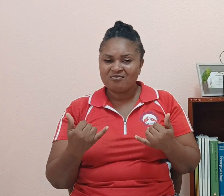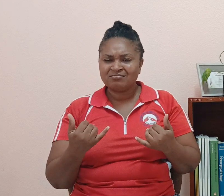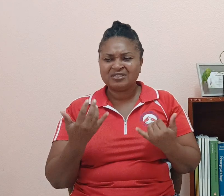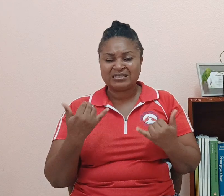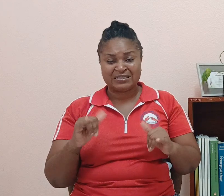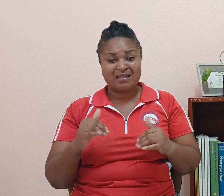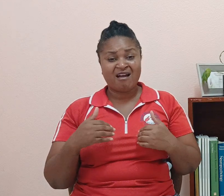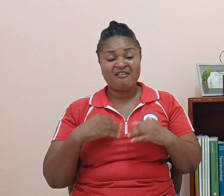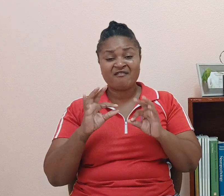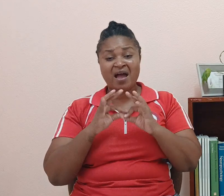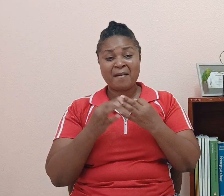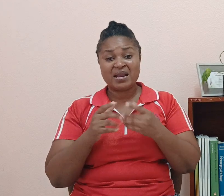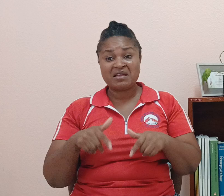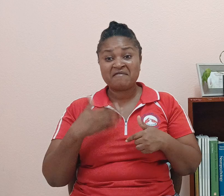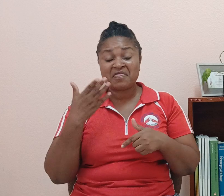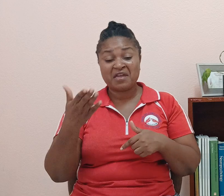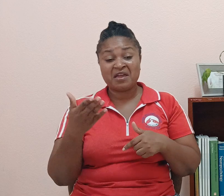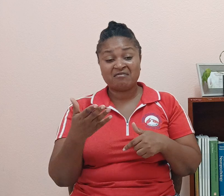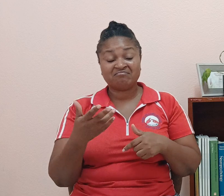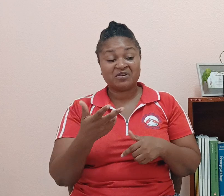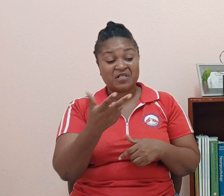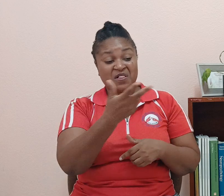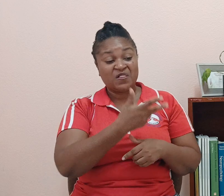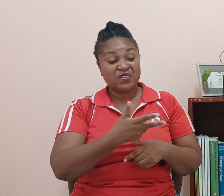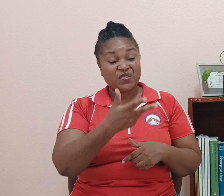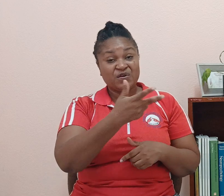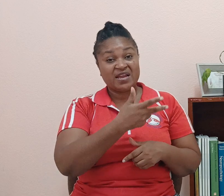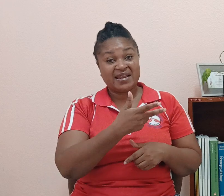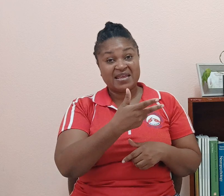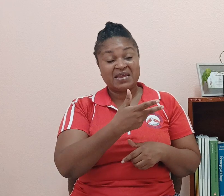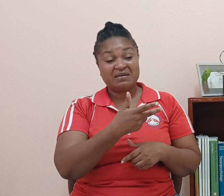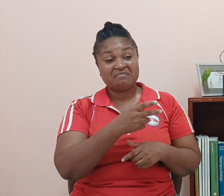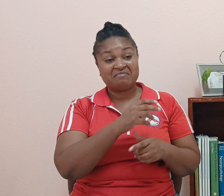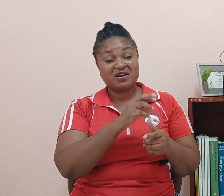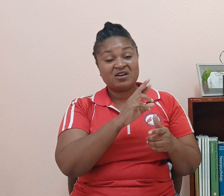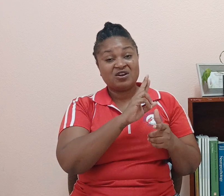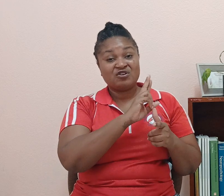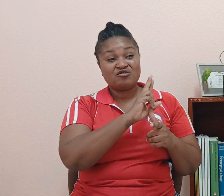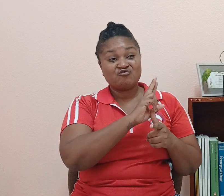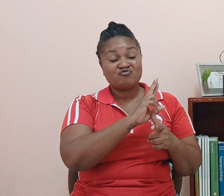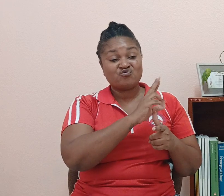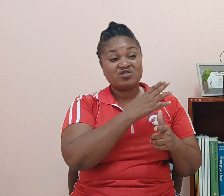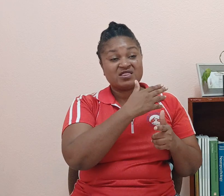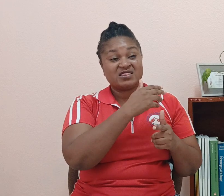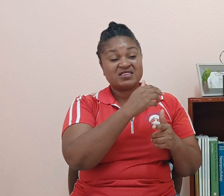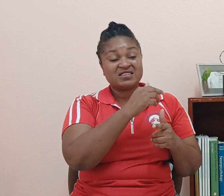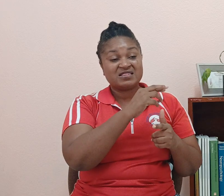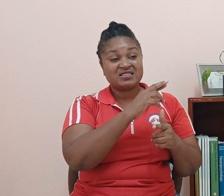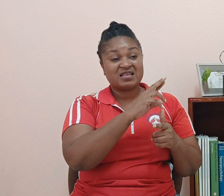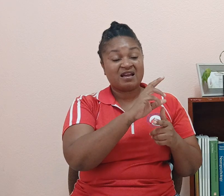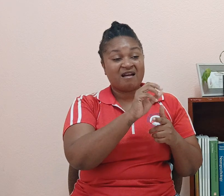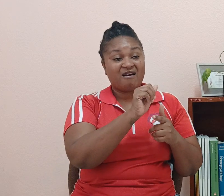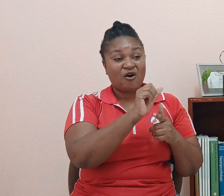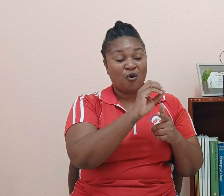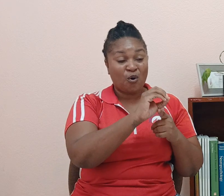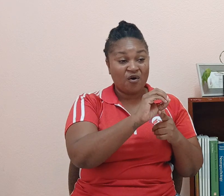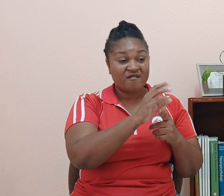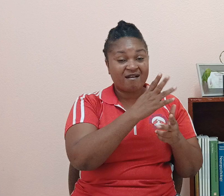She and her daughters-in-law, Orpha and Ruth, started to go back to